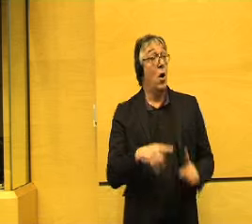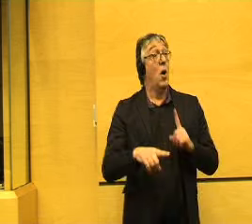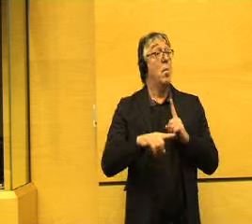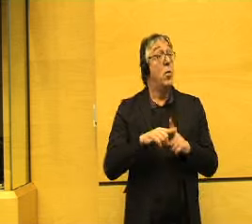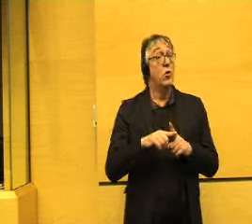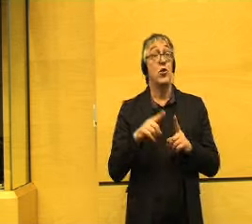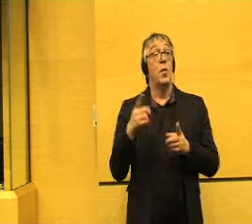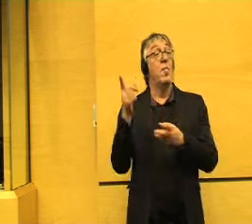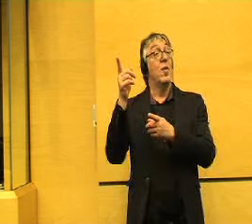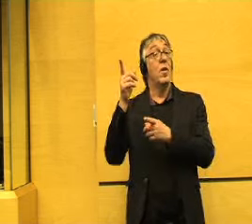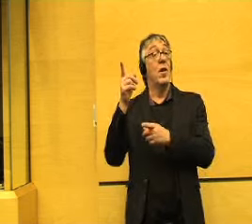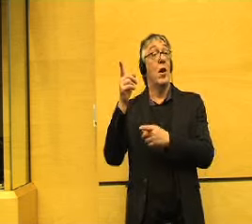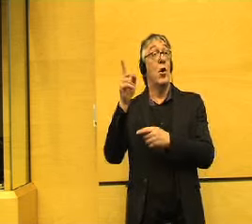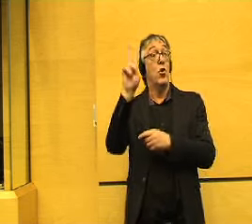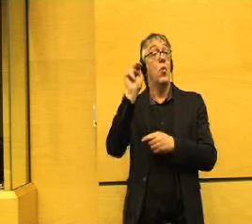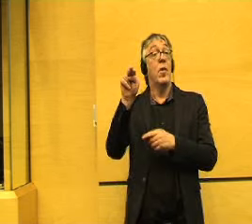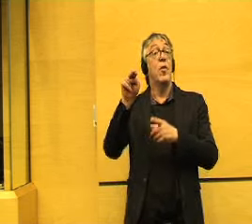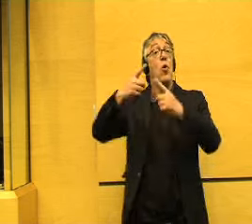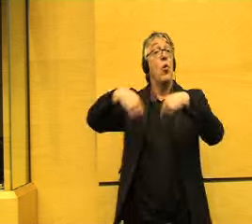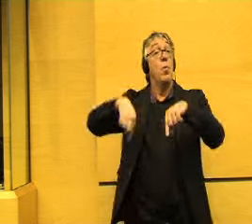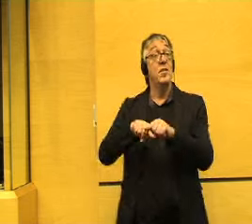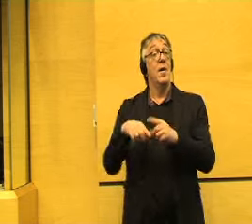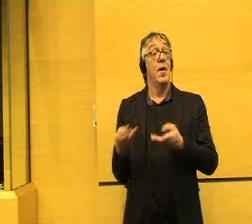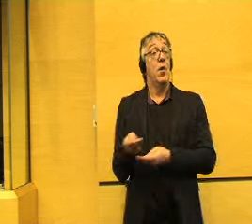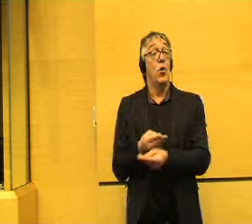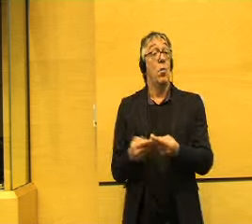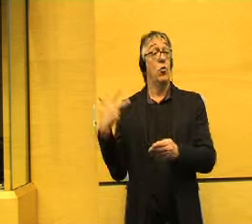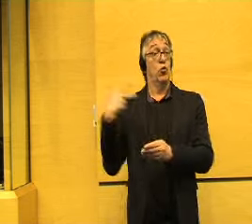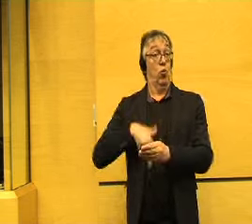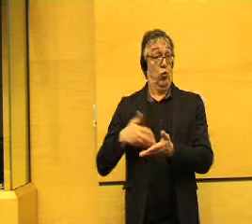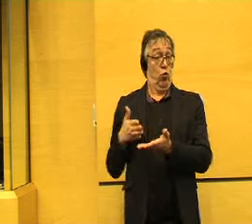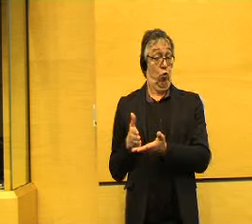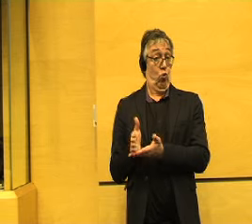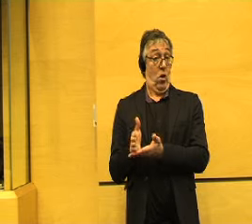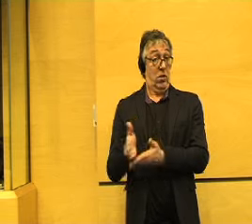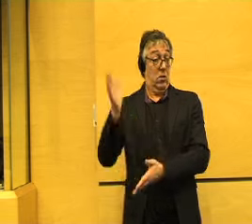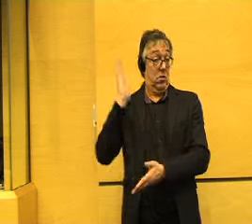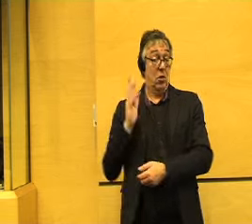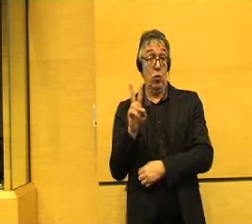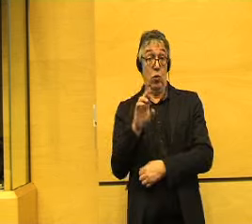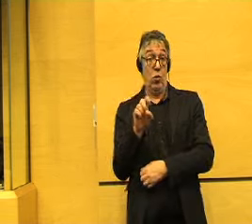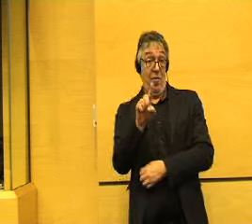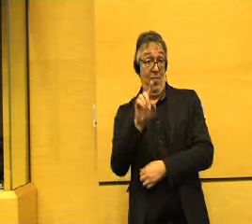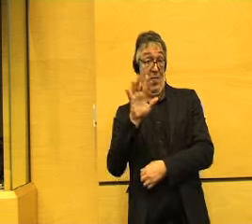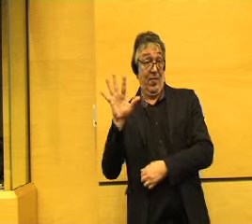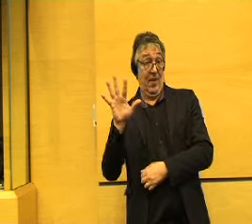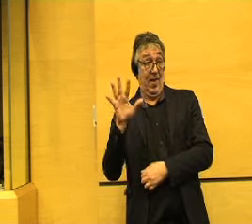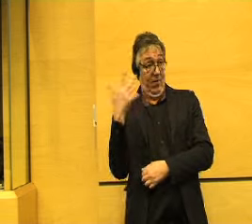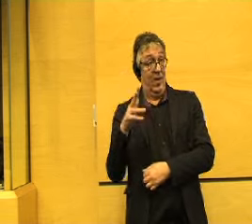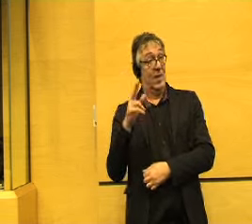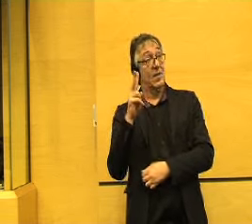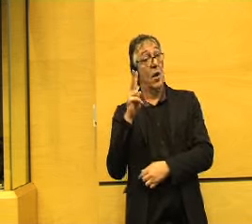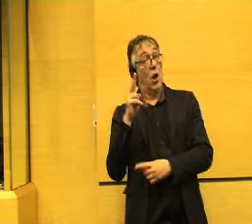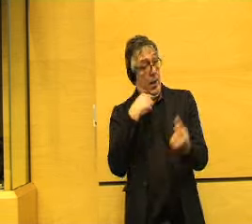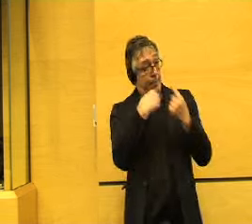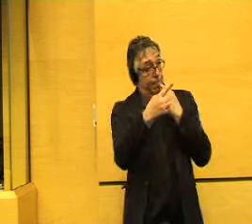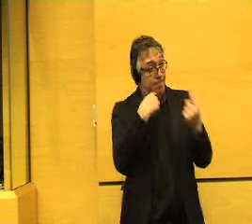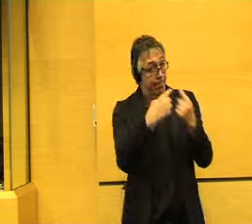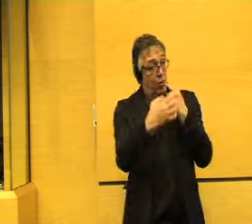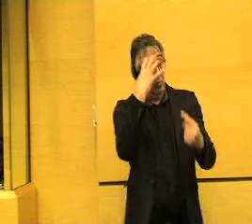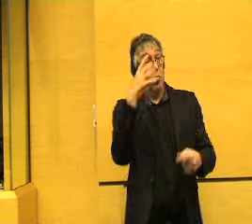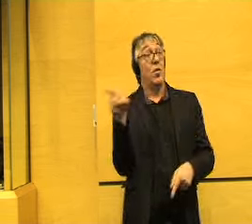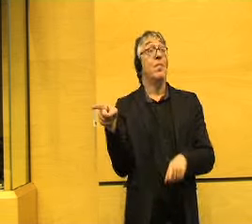Social and Cultural Rights, in their concluding observations in 2015 for Thailand, also